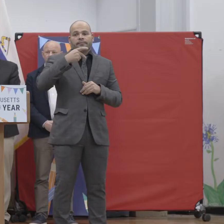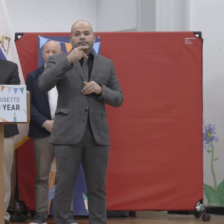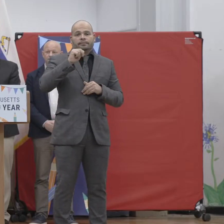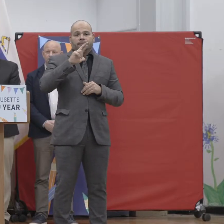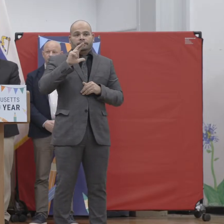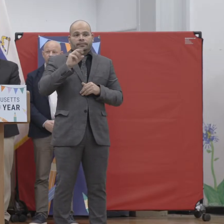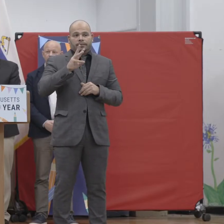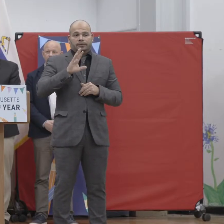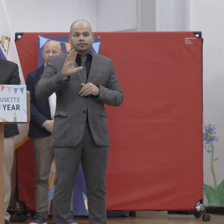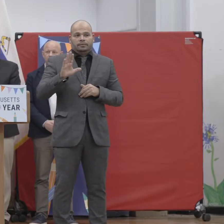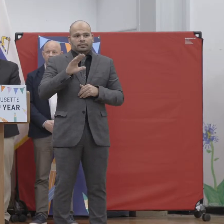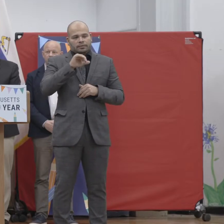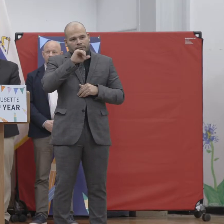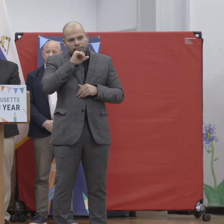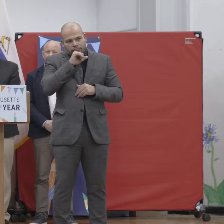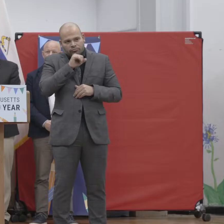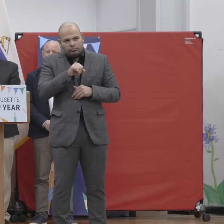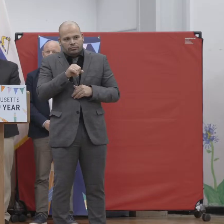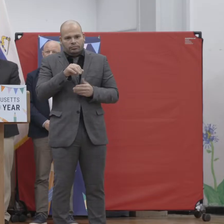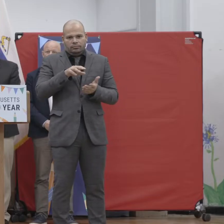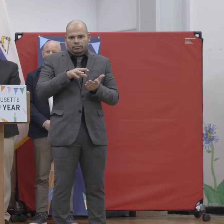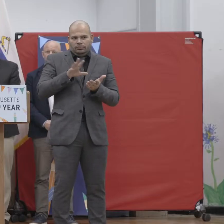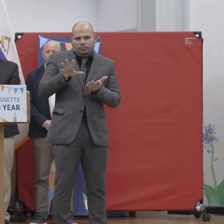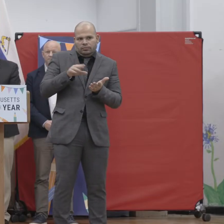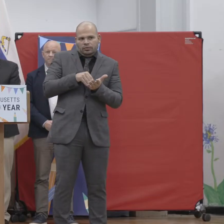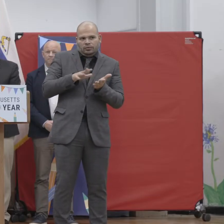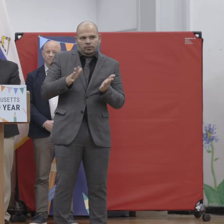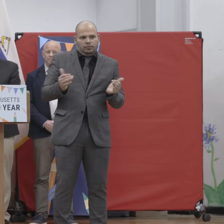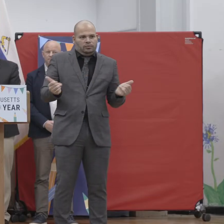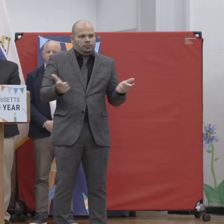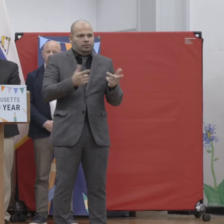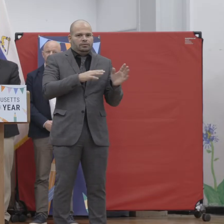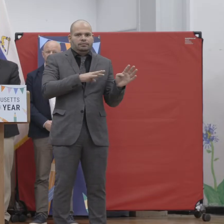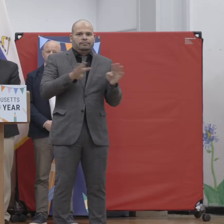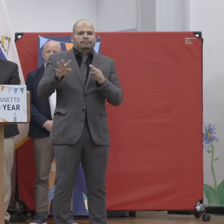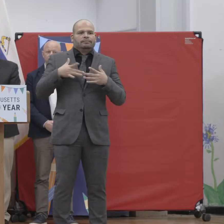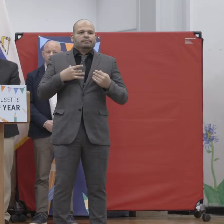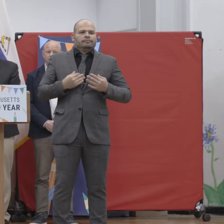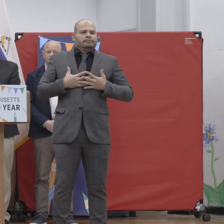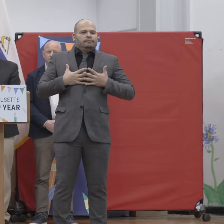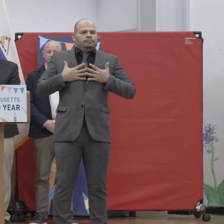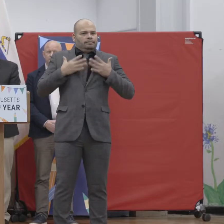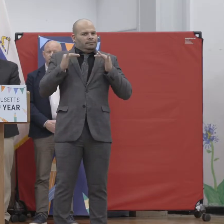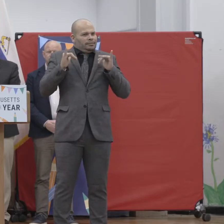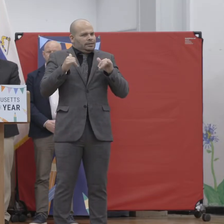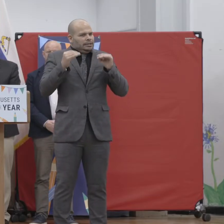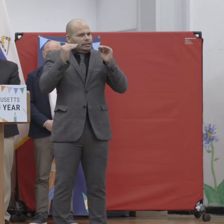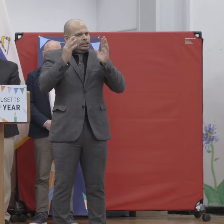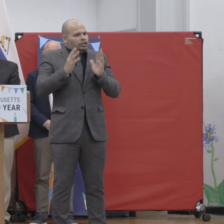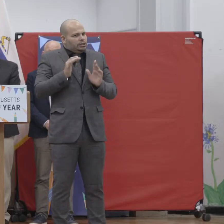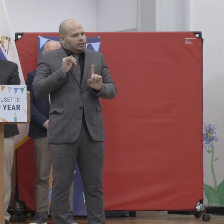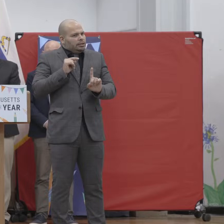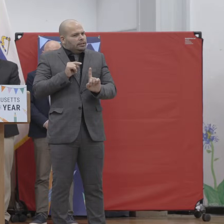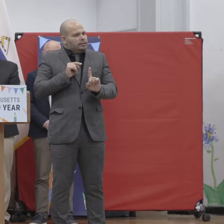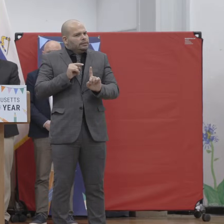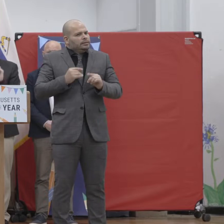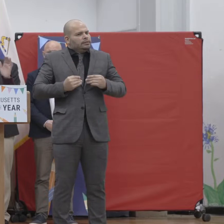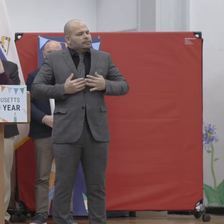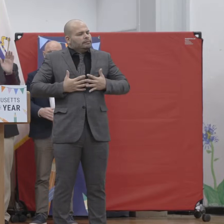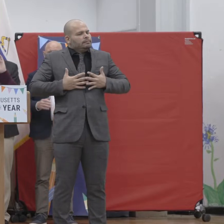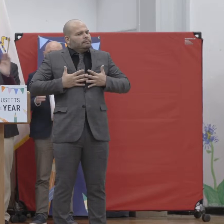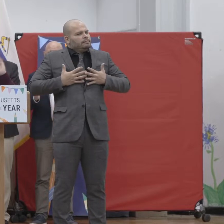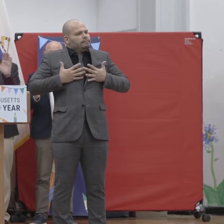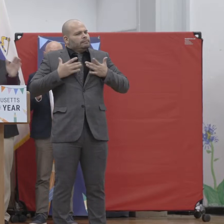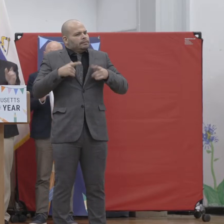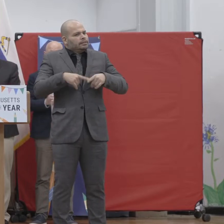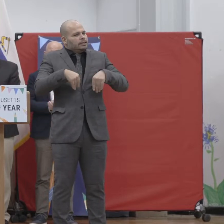feel that in their heart. That's your teacher. Let's give her the Perry, like,